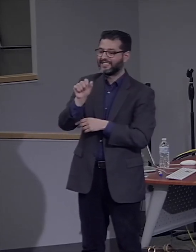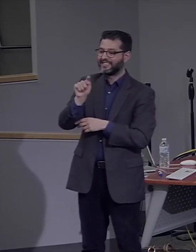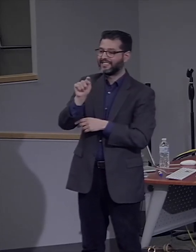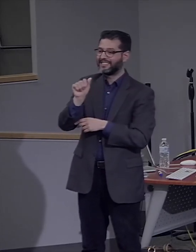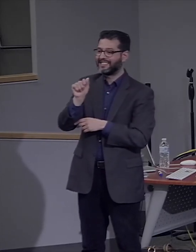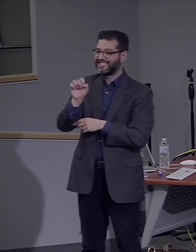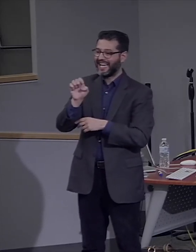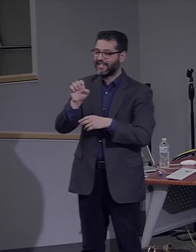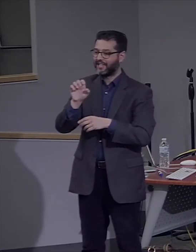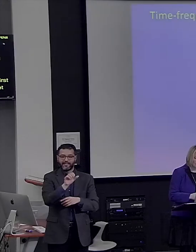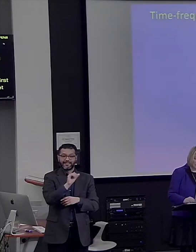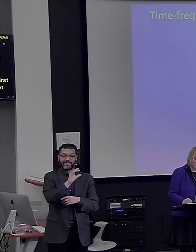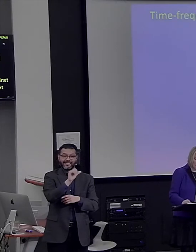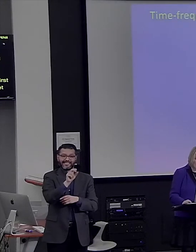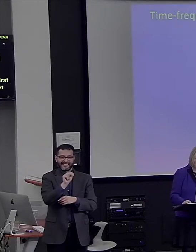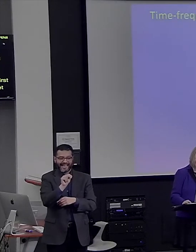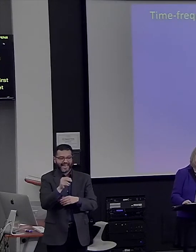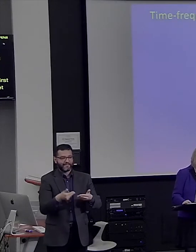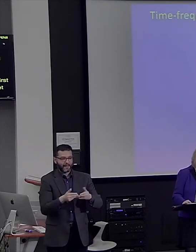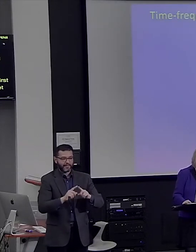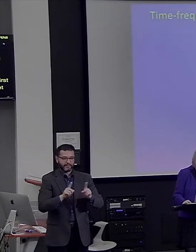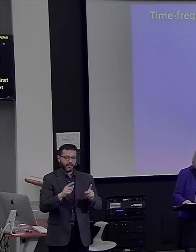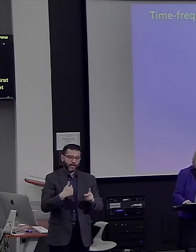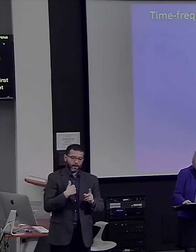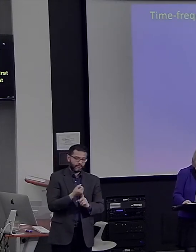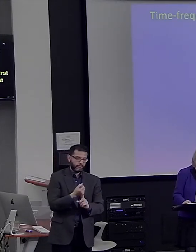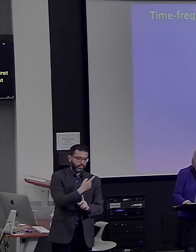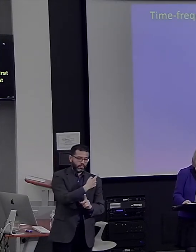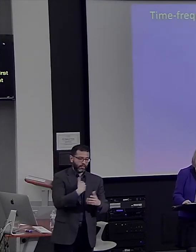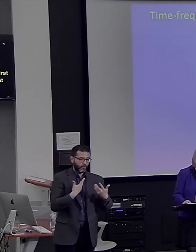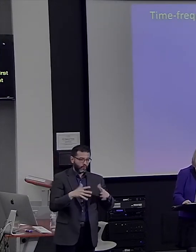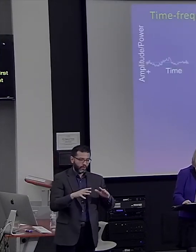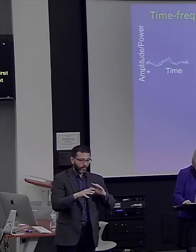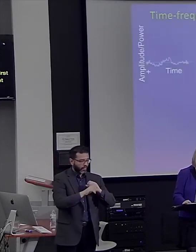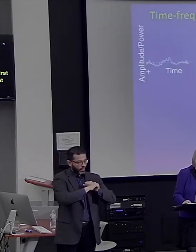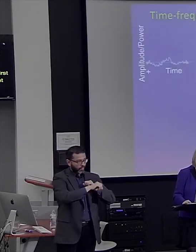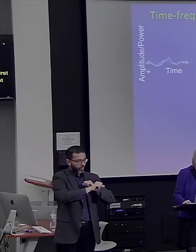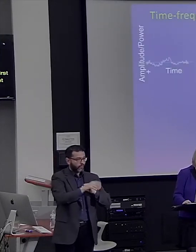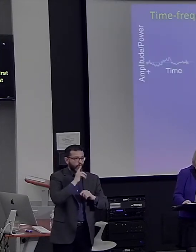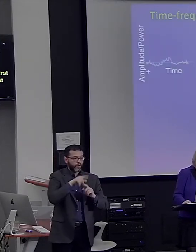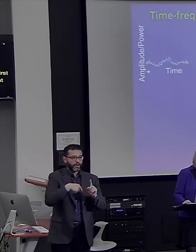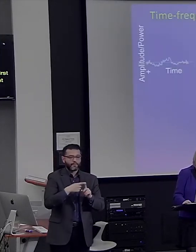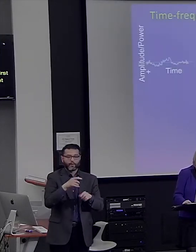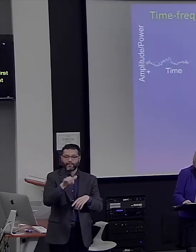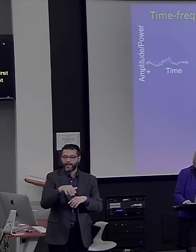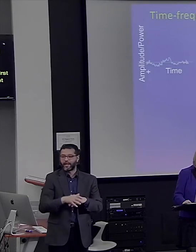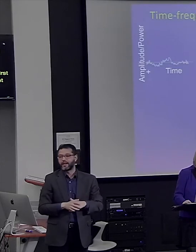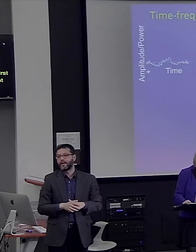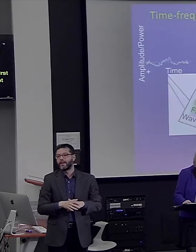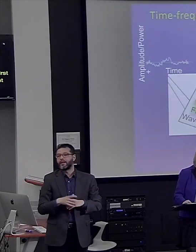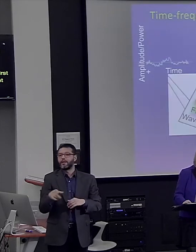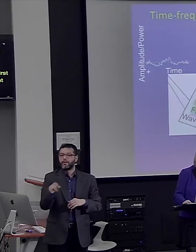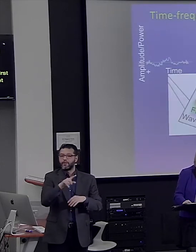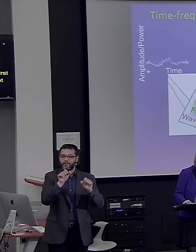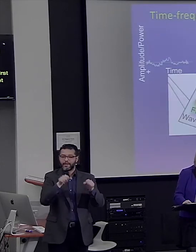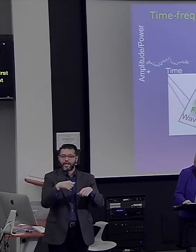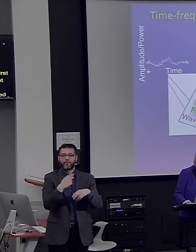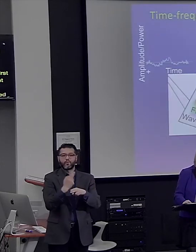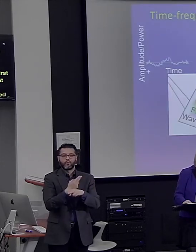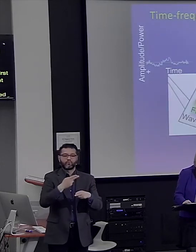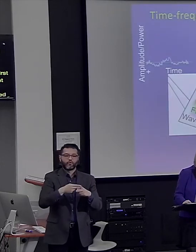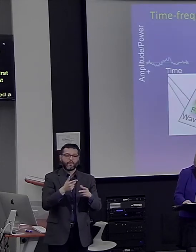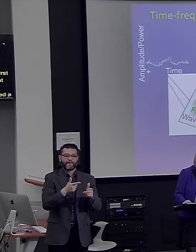I won't get into that you can also use something called a fast Fourier